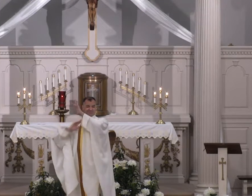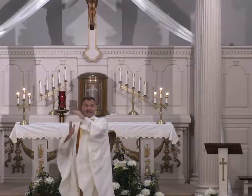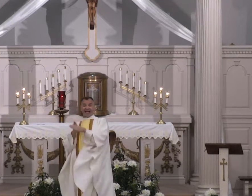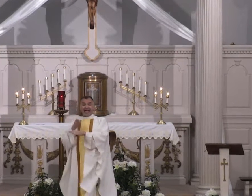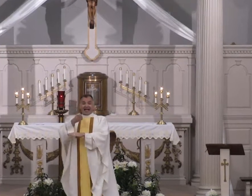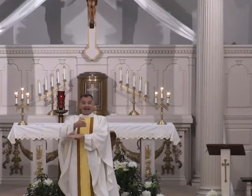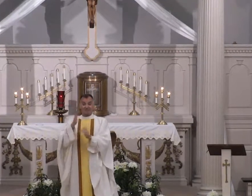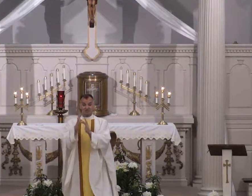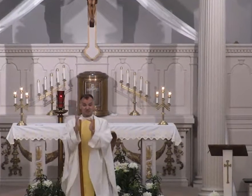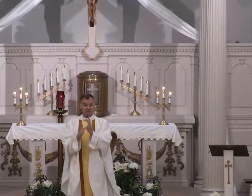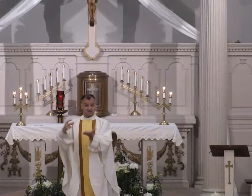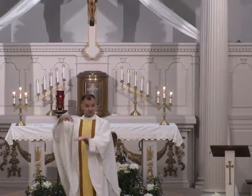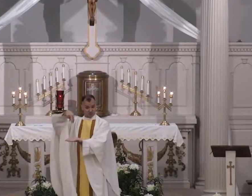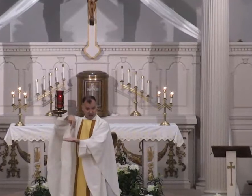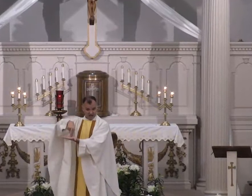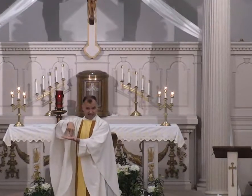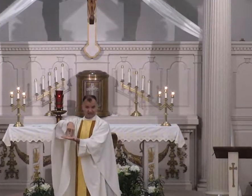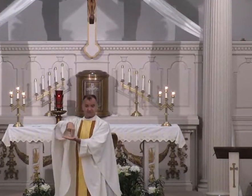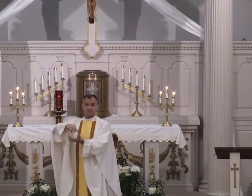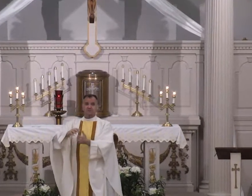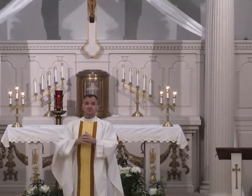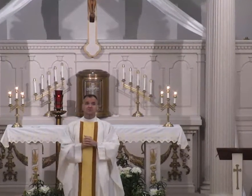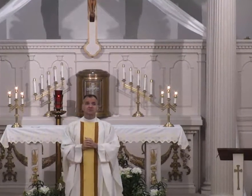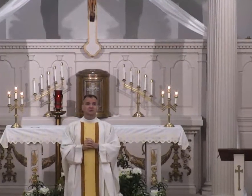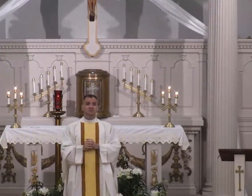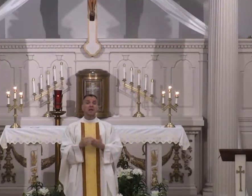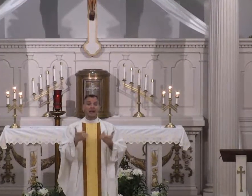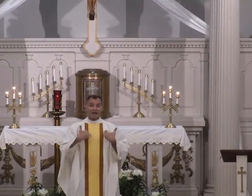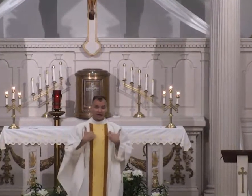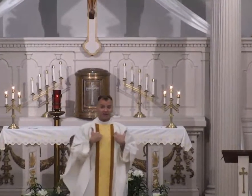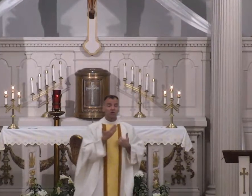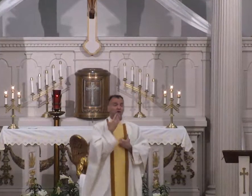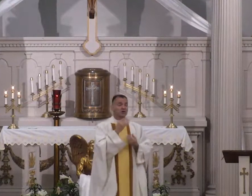In the early church, after Jesus' resurrection,